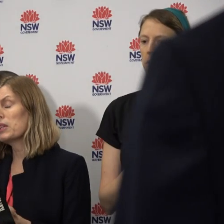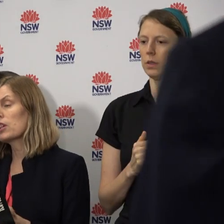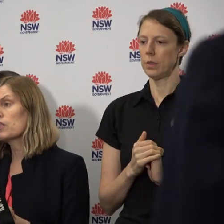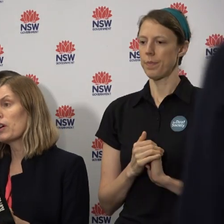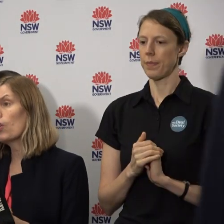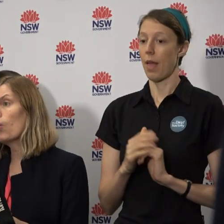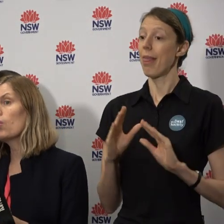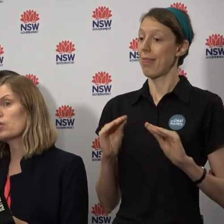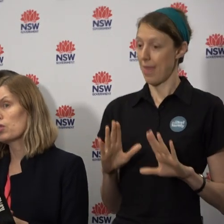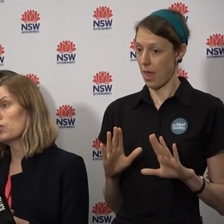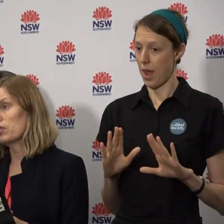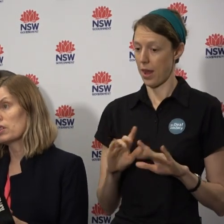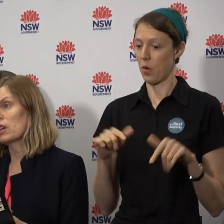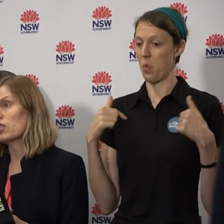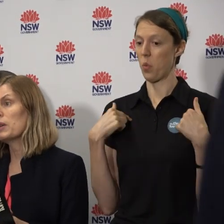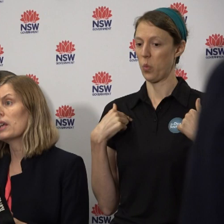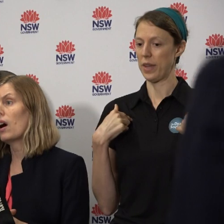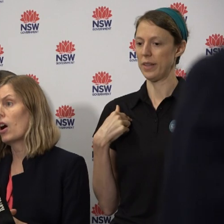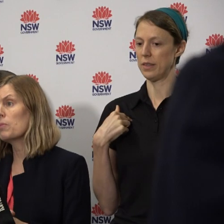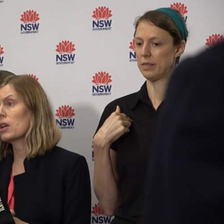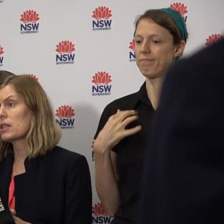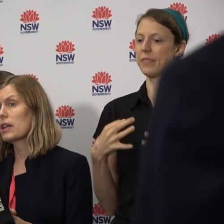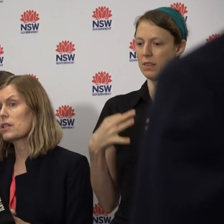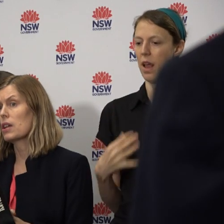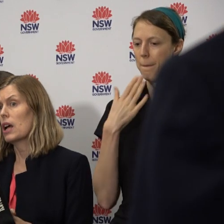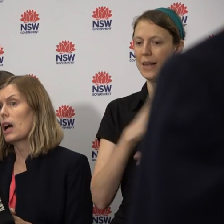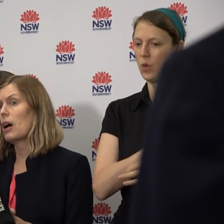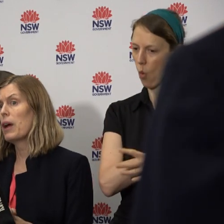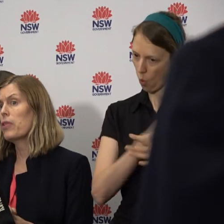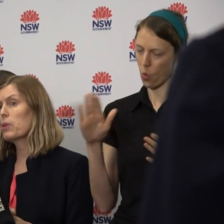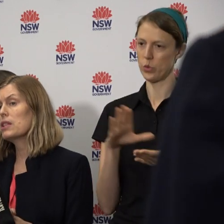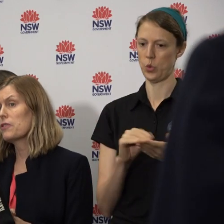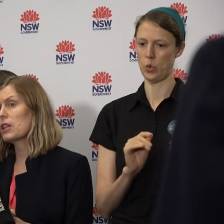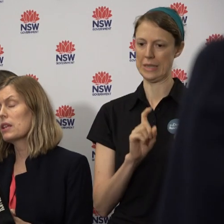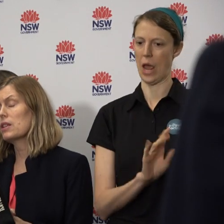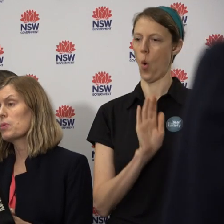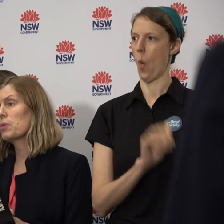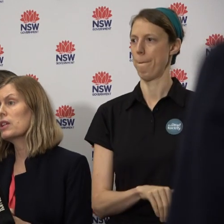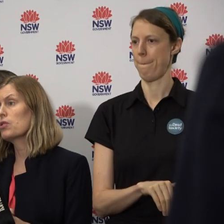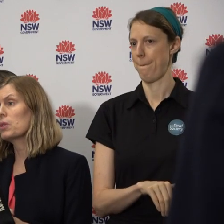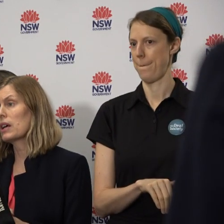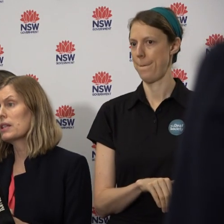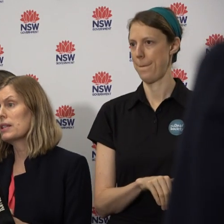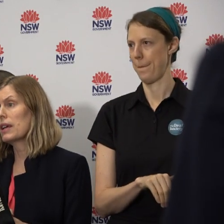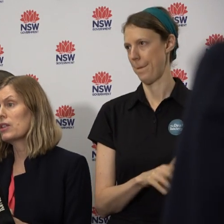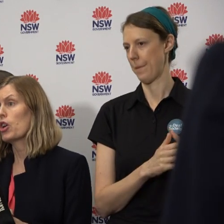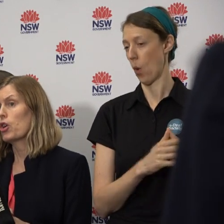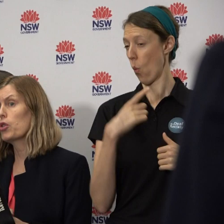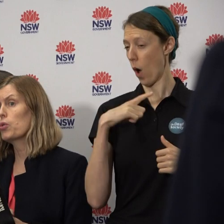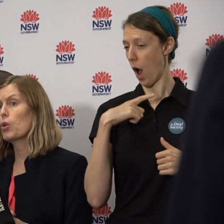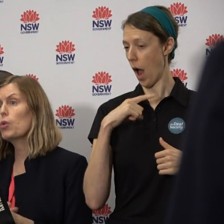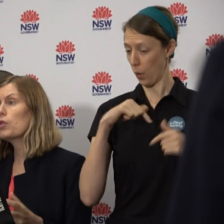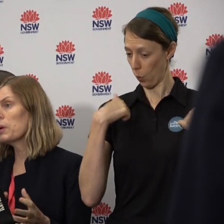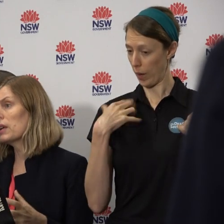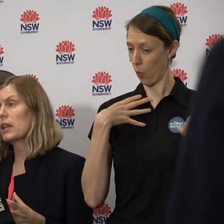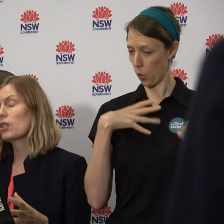give recommendation for all students to be home isolated. And the reason for that is we really do want to understand